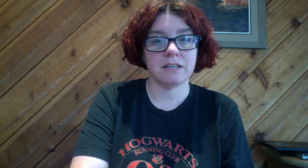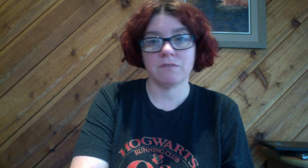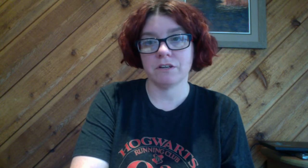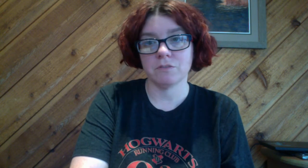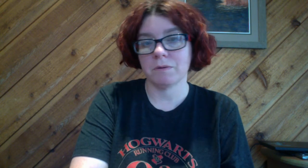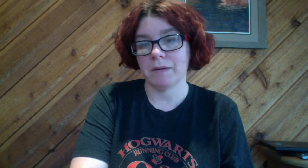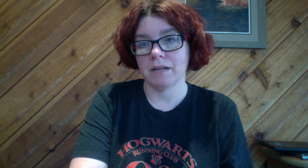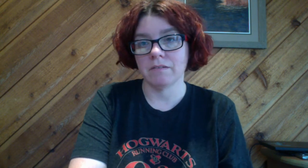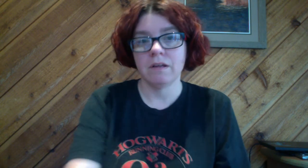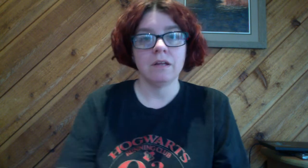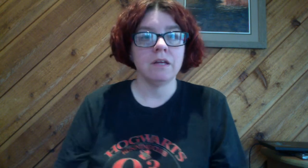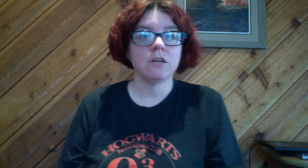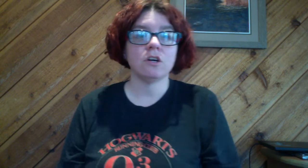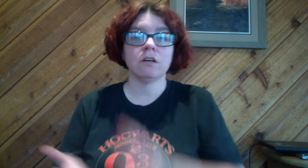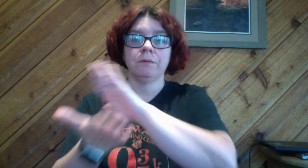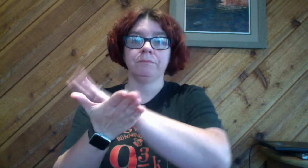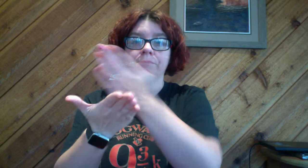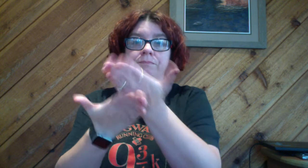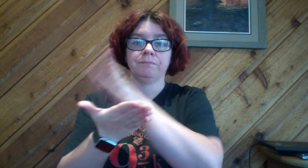finger spell pan. Cook.